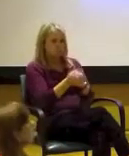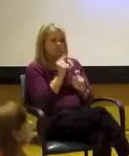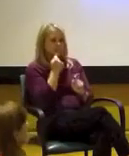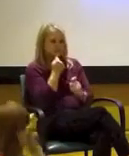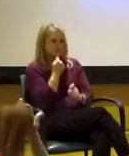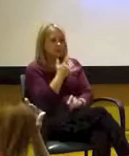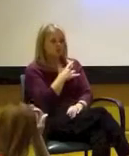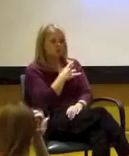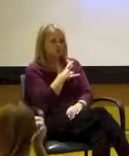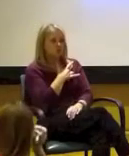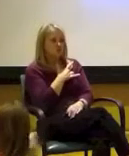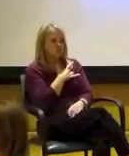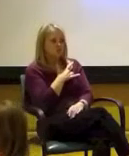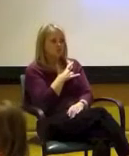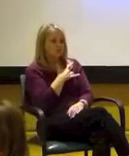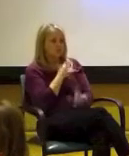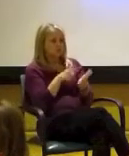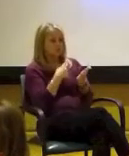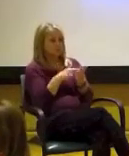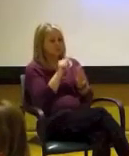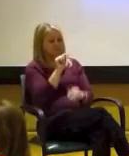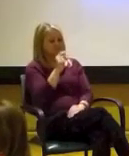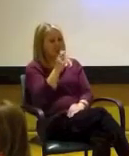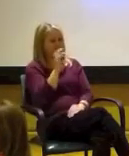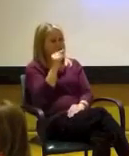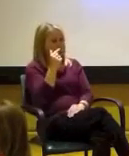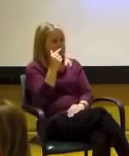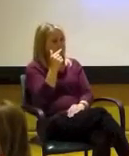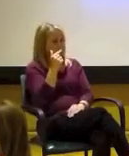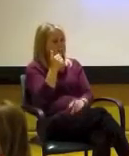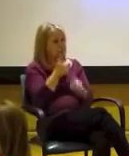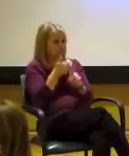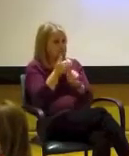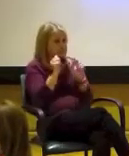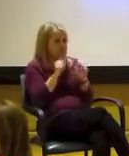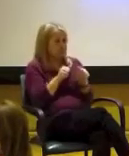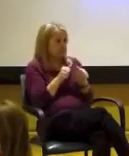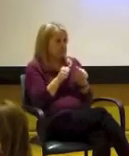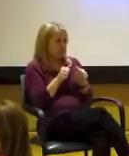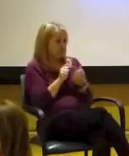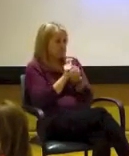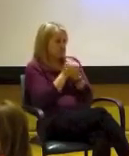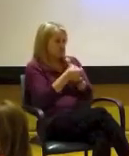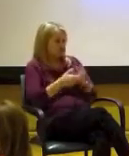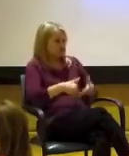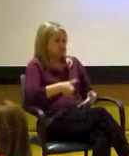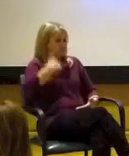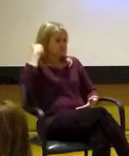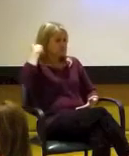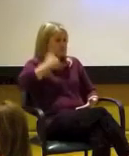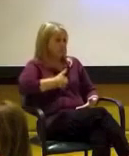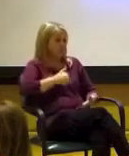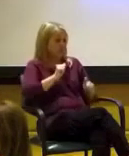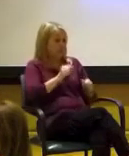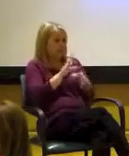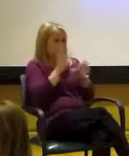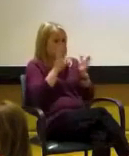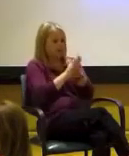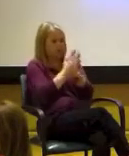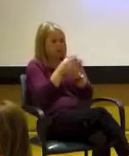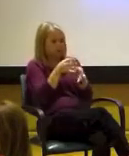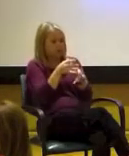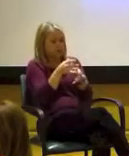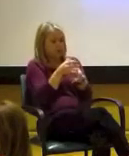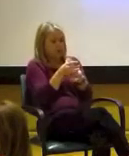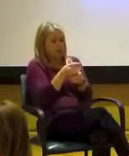concern. And sometimes the tethering itself can do that. The tethering can be so tight